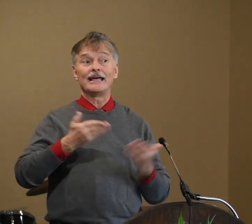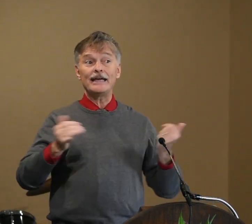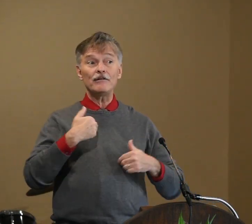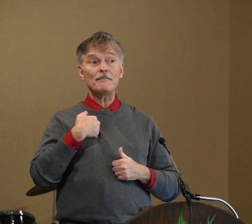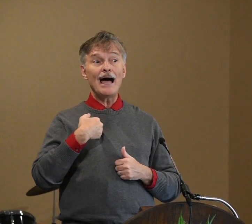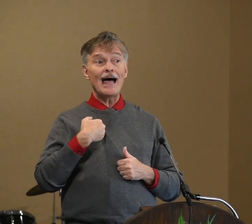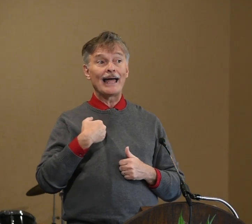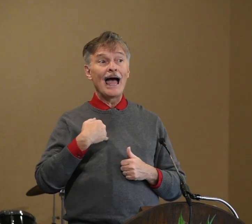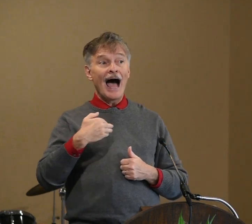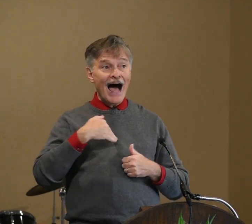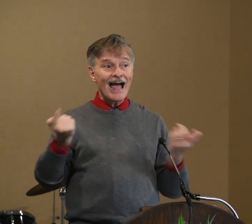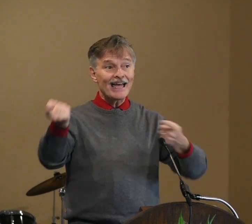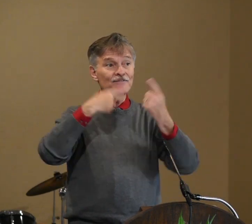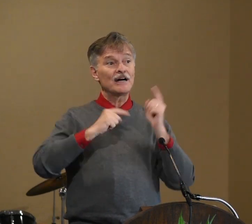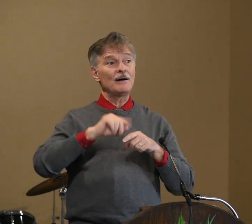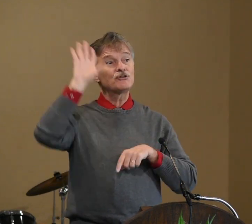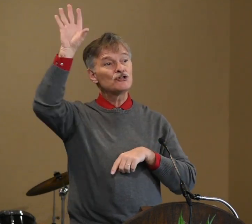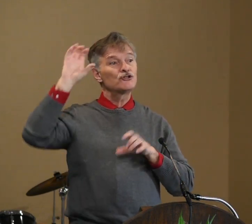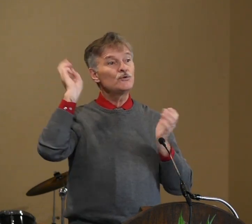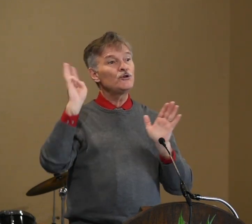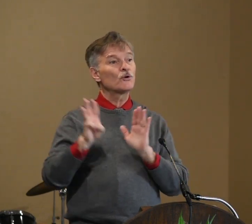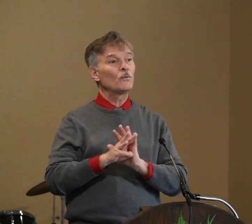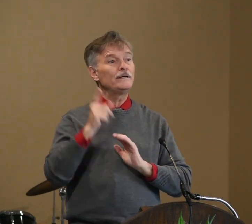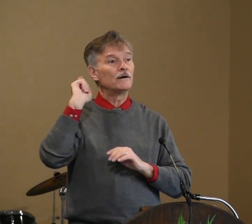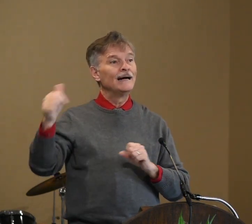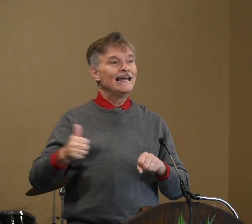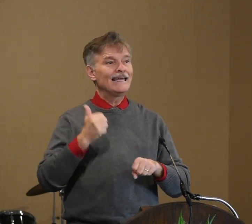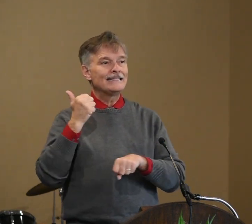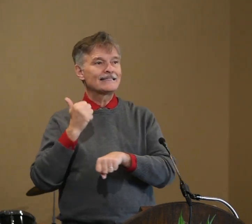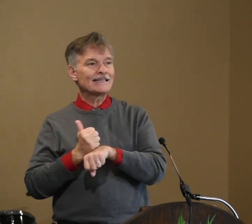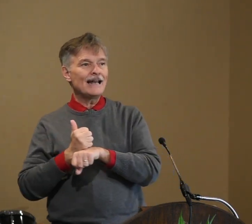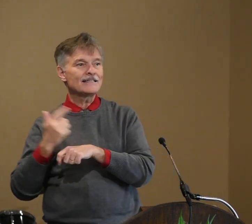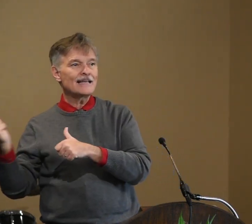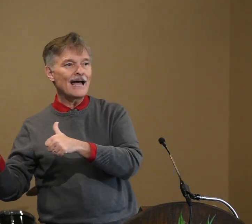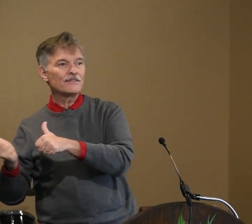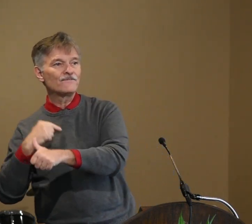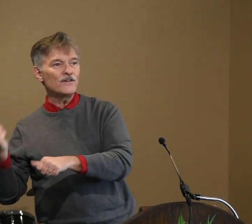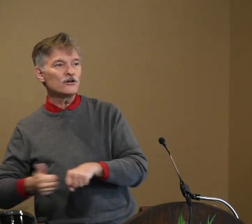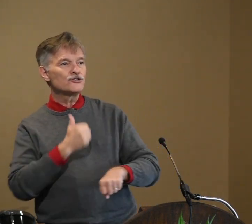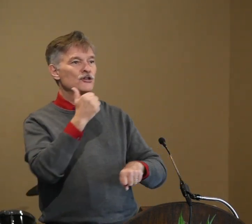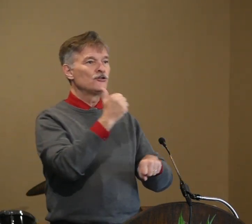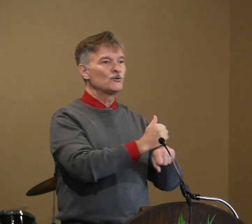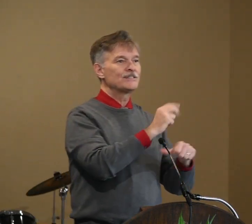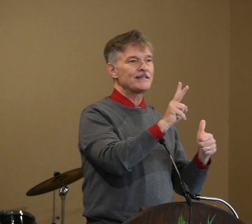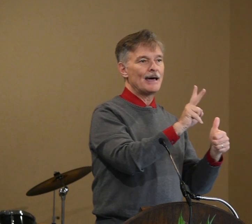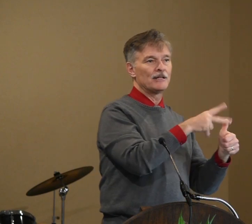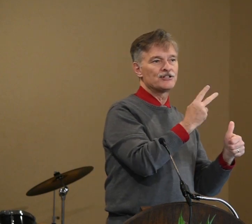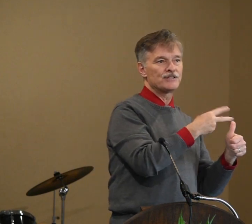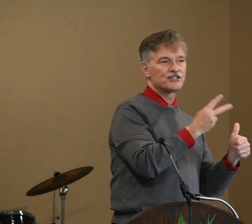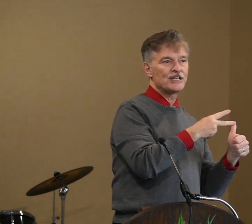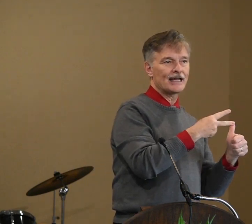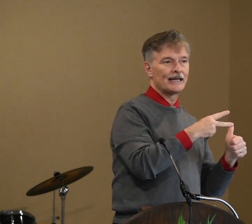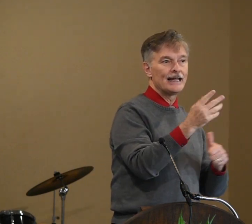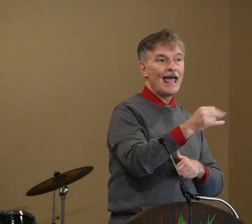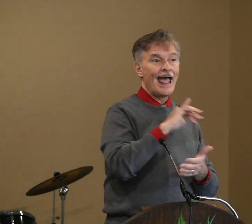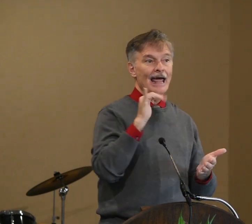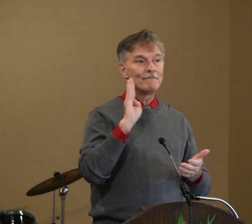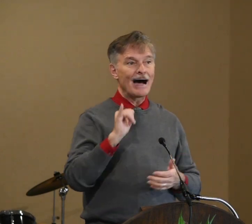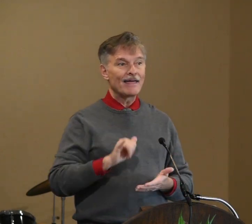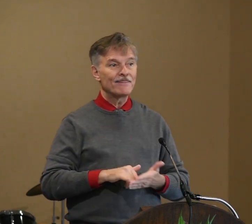here am I. I have come to do your will. He set aside the first to establish the second. And by